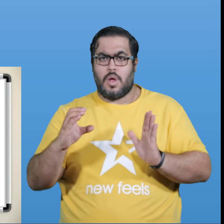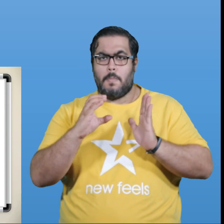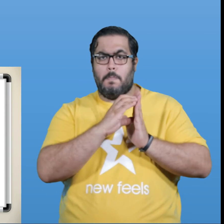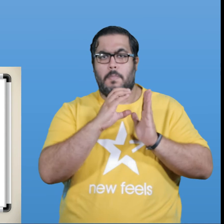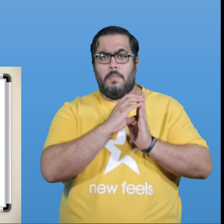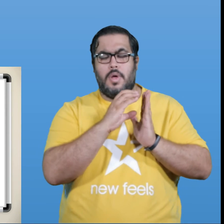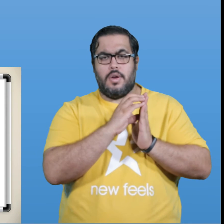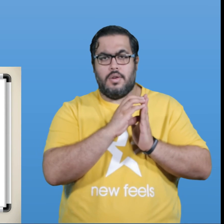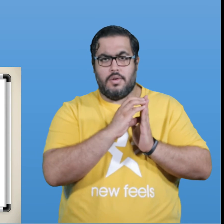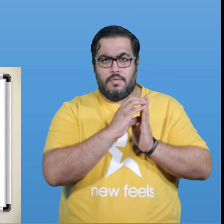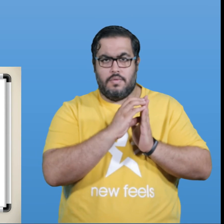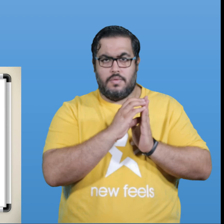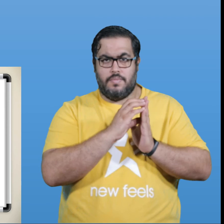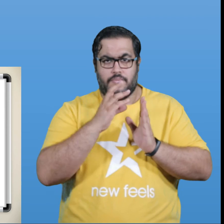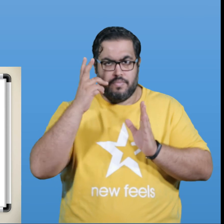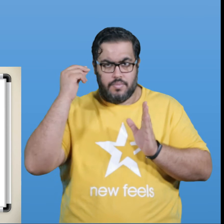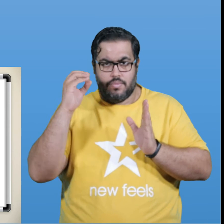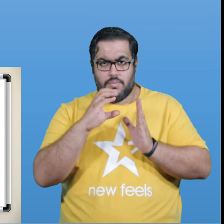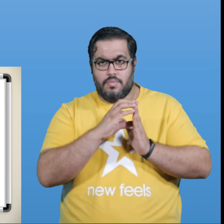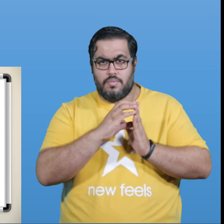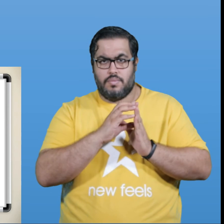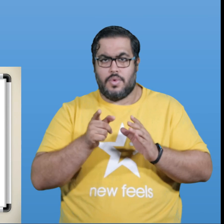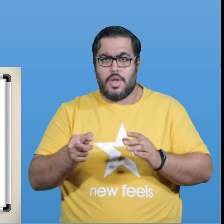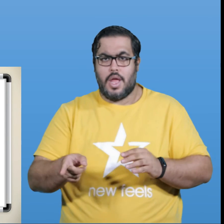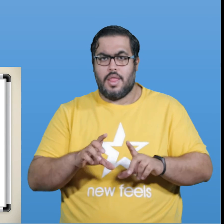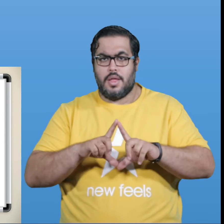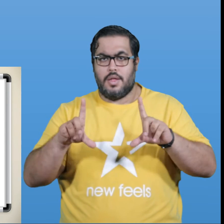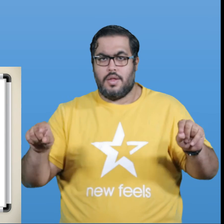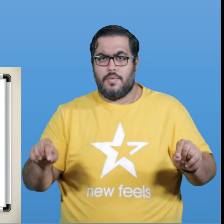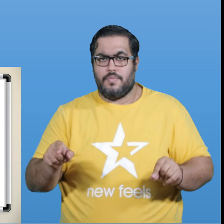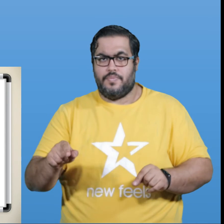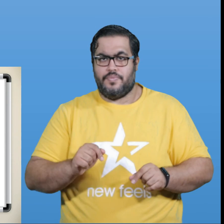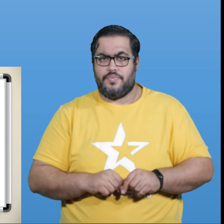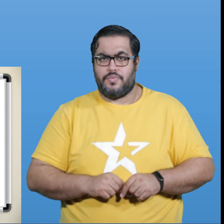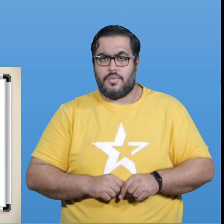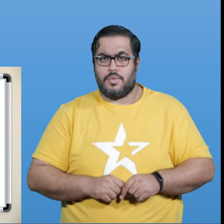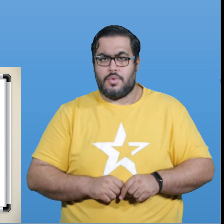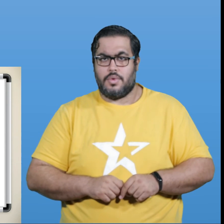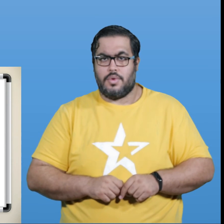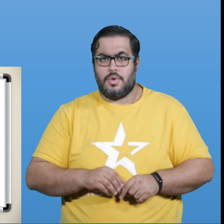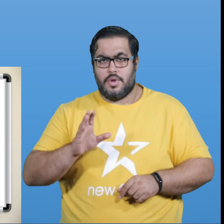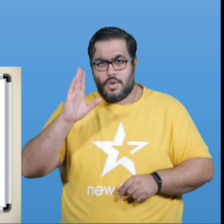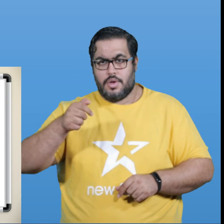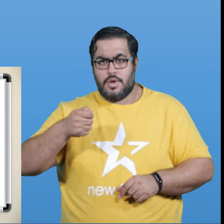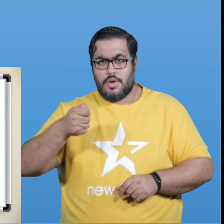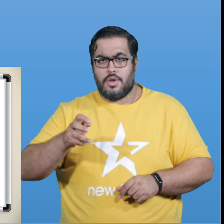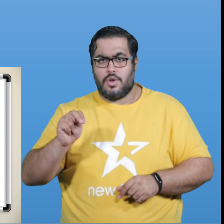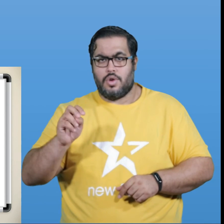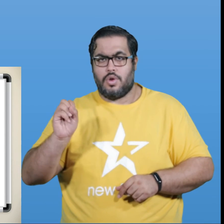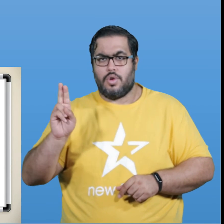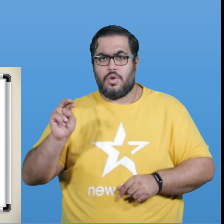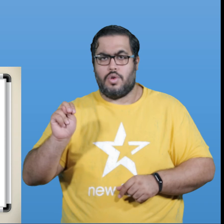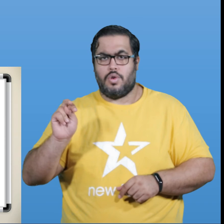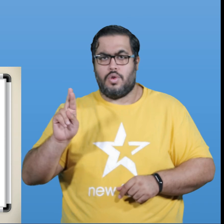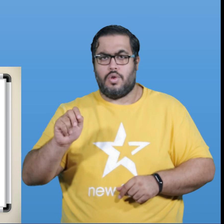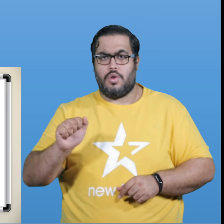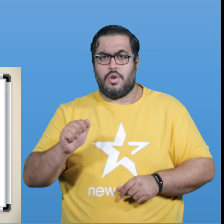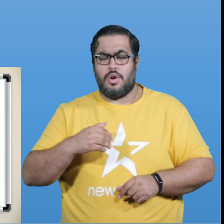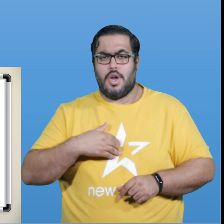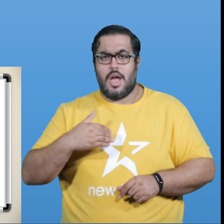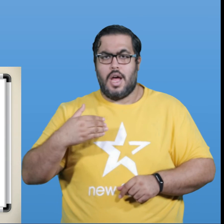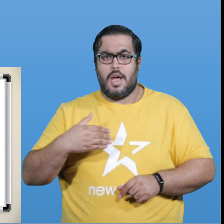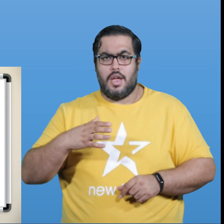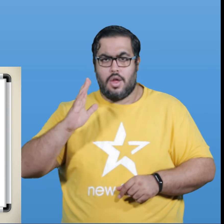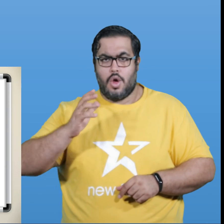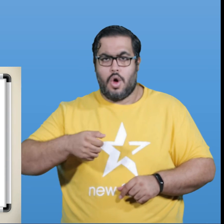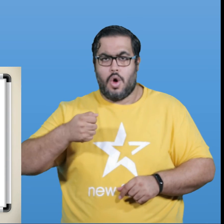the passage that we want to summarize. So, dear Noura, I hope you are having fun with your family in